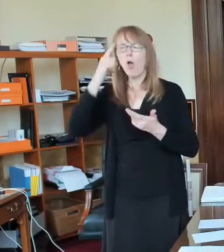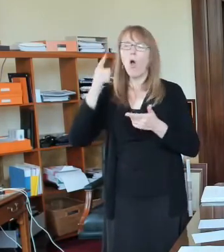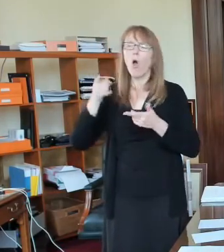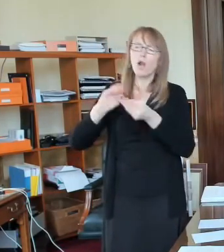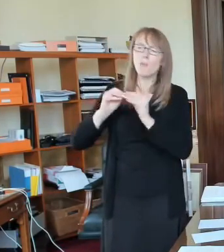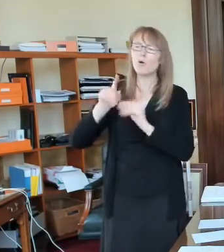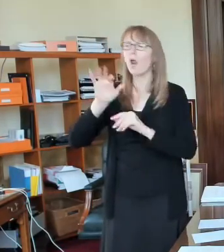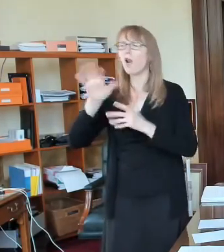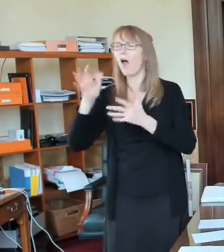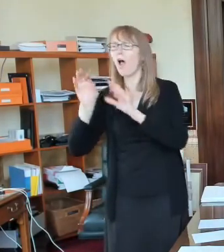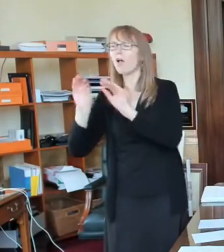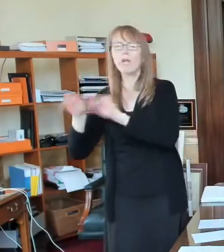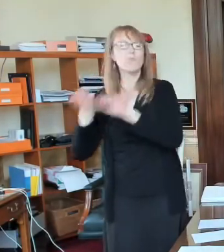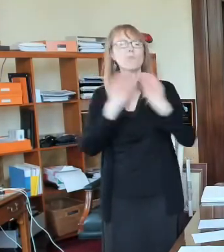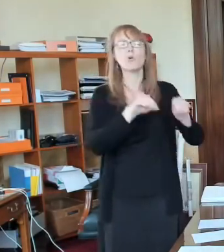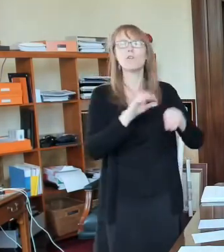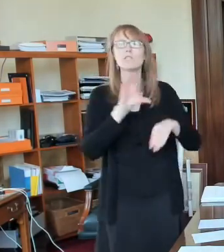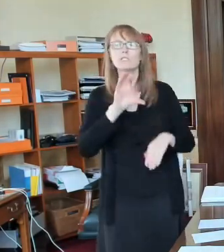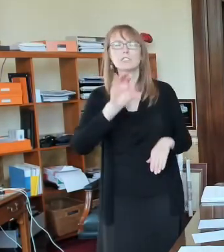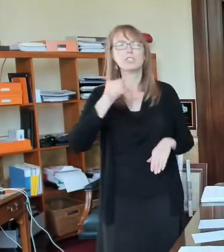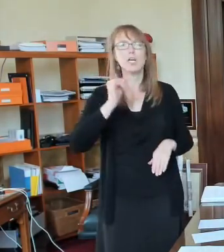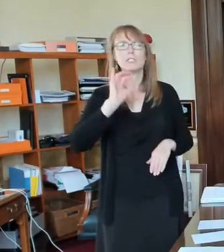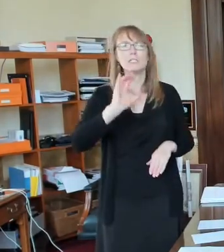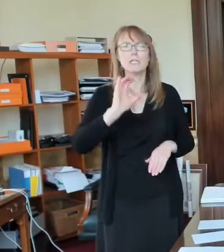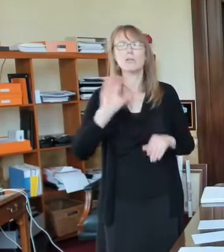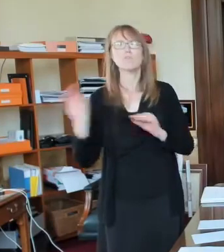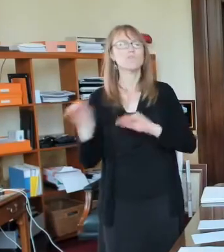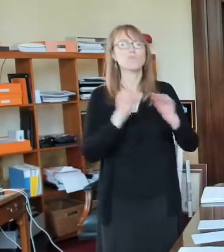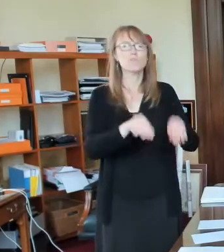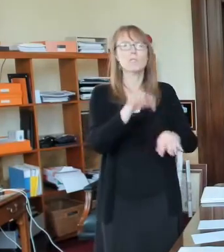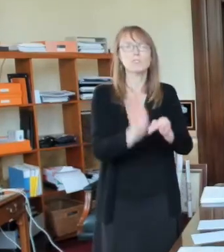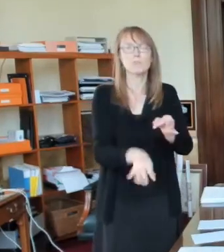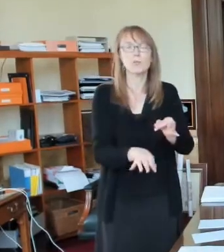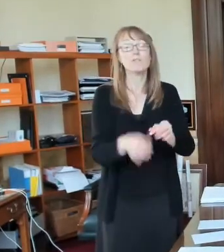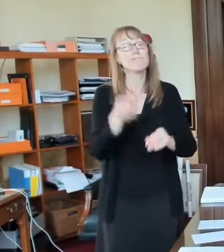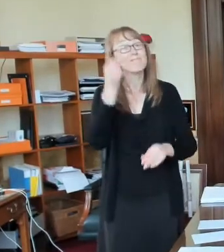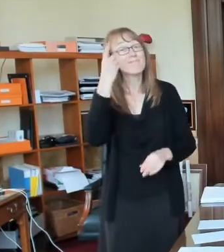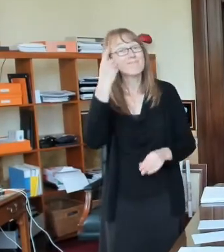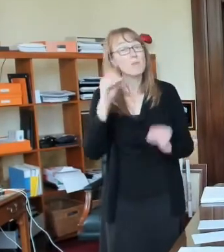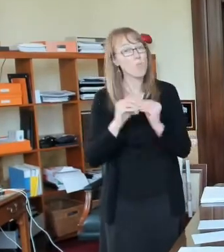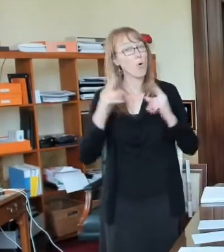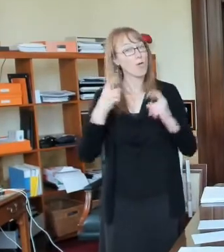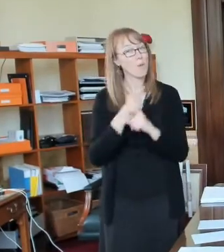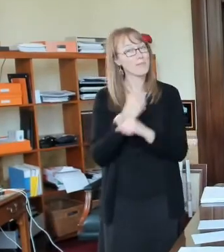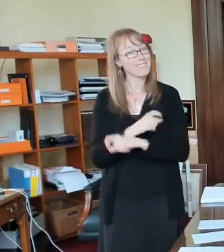fact, women have to be separated from men. And